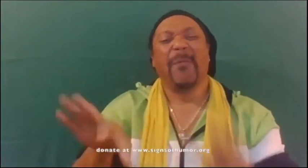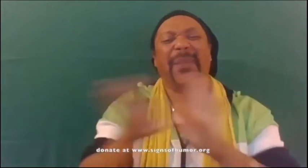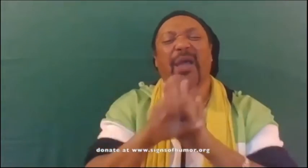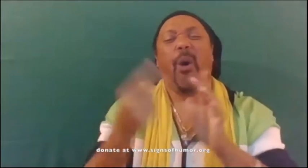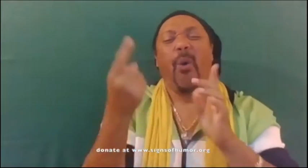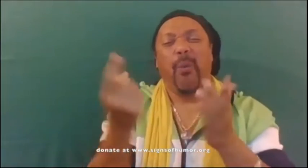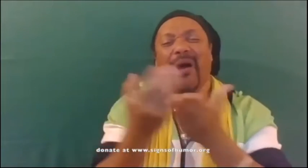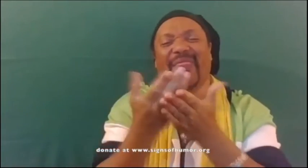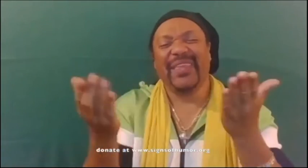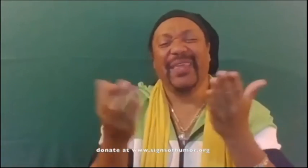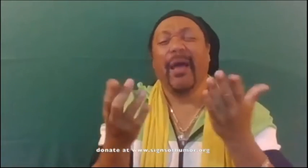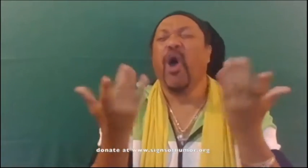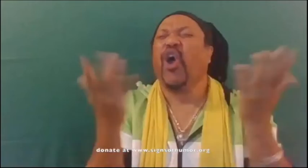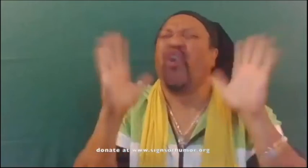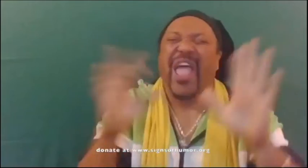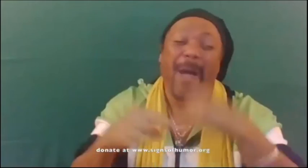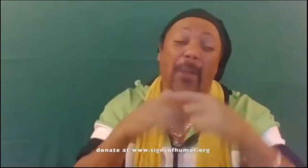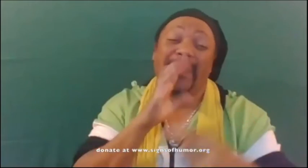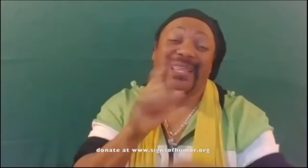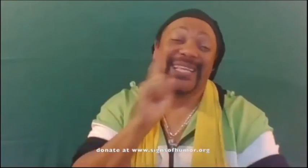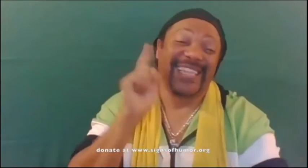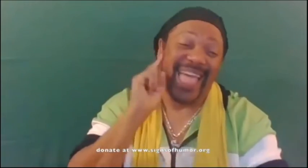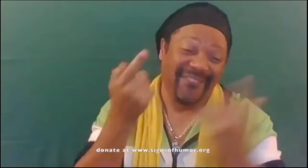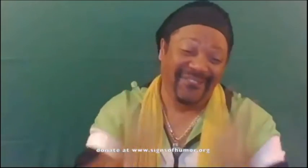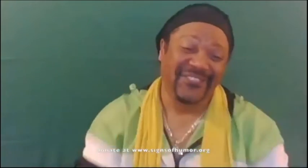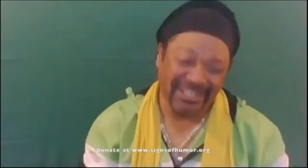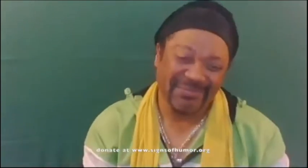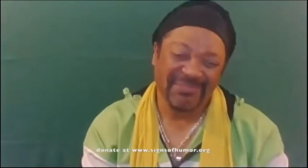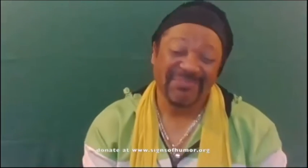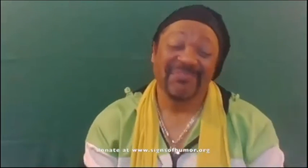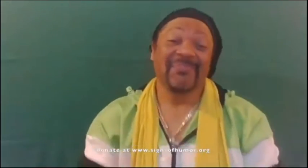American. I can pick one thing. What's great about being deaf?